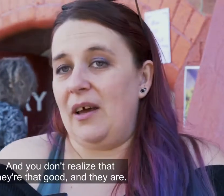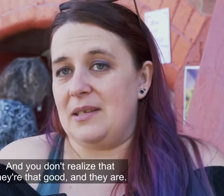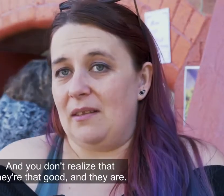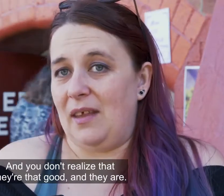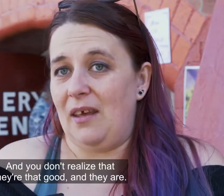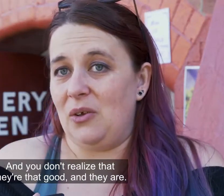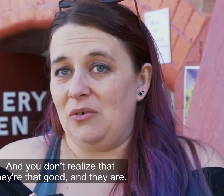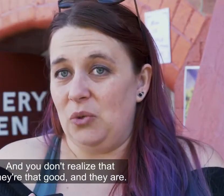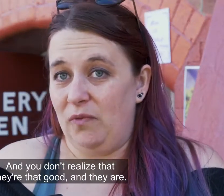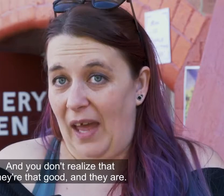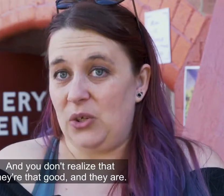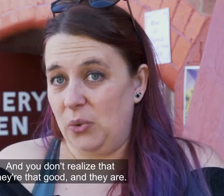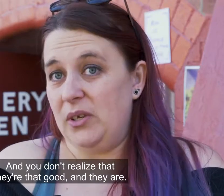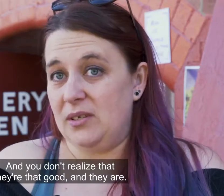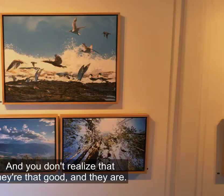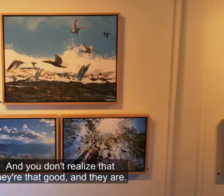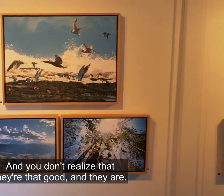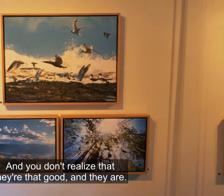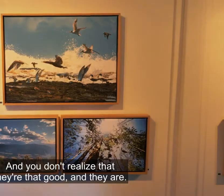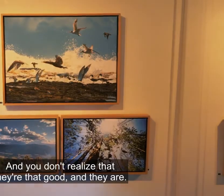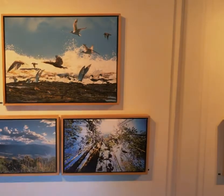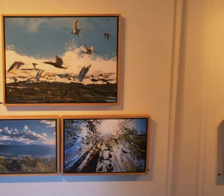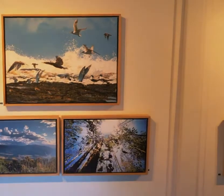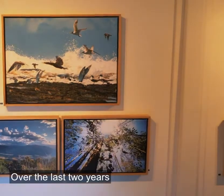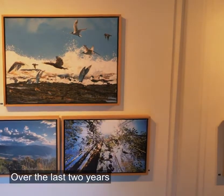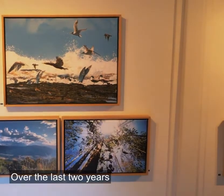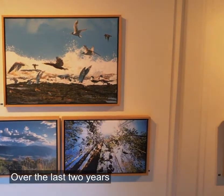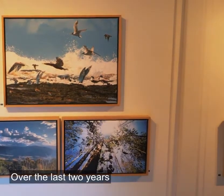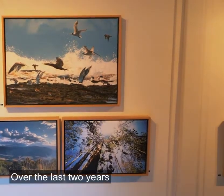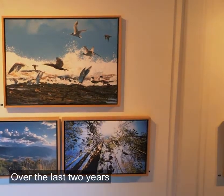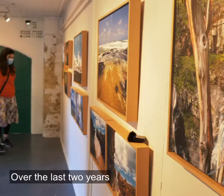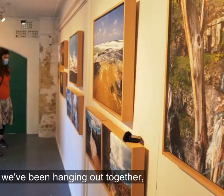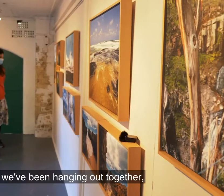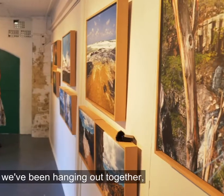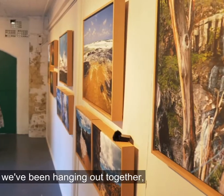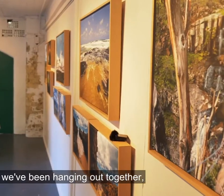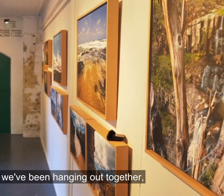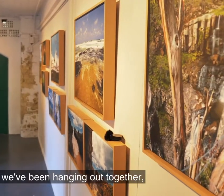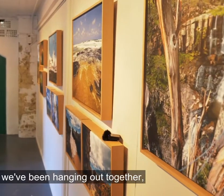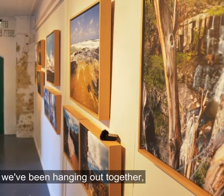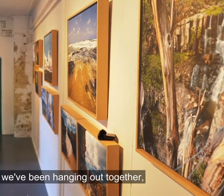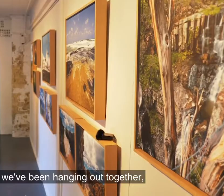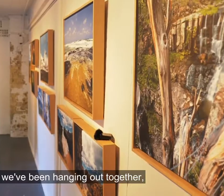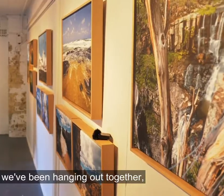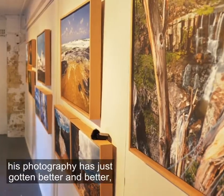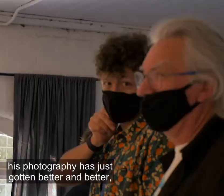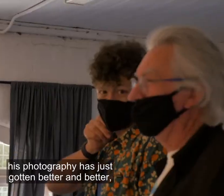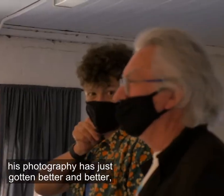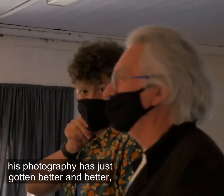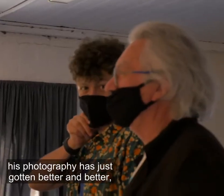that they're that good, and they are. Over the last 2 years since we've been hanging out together, his photography has just gotten